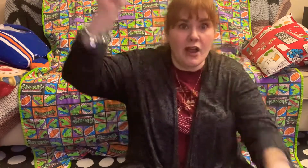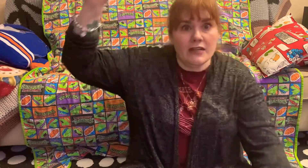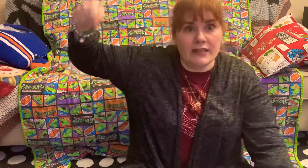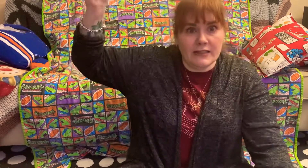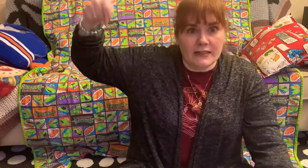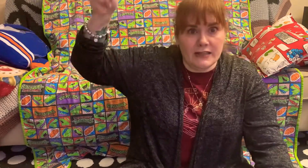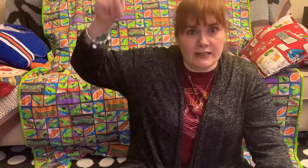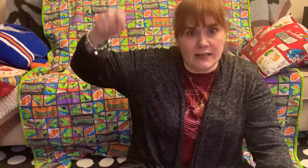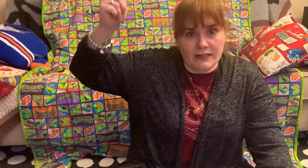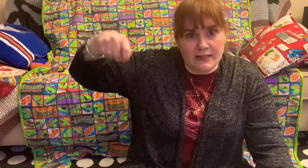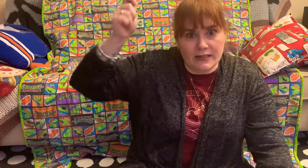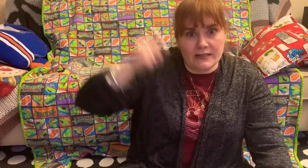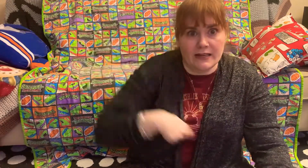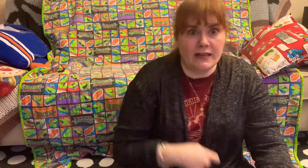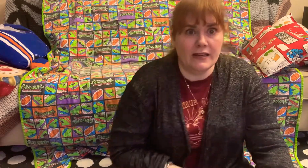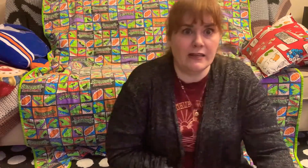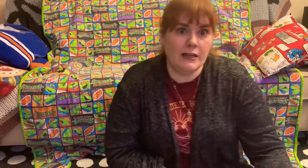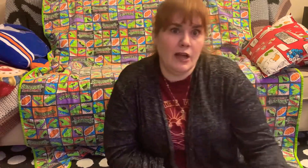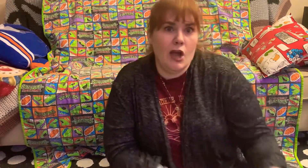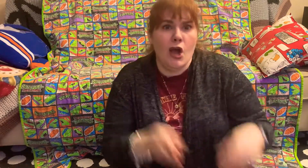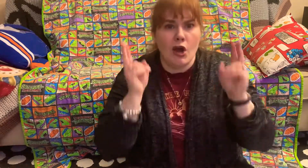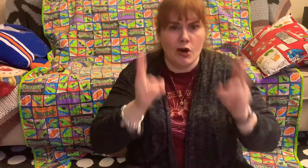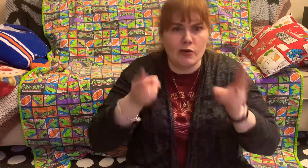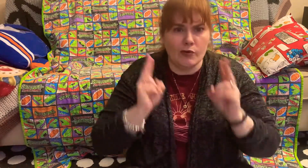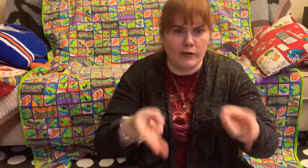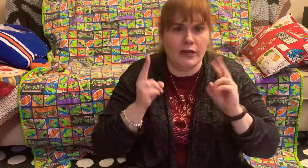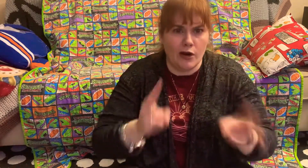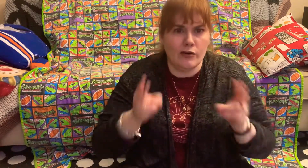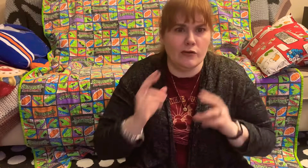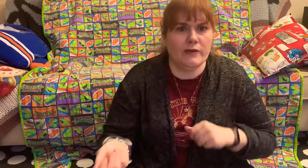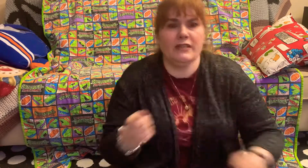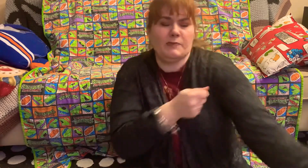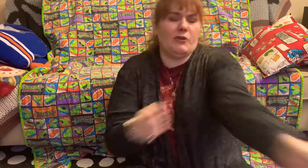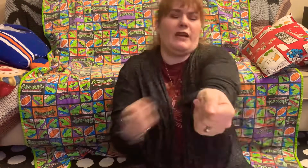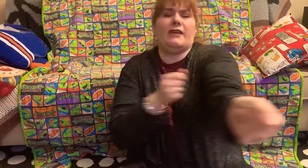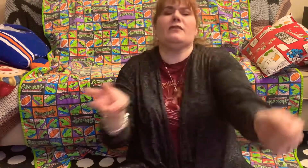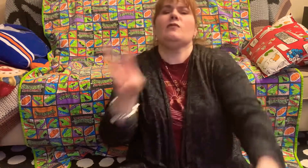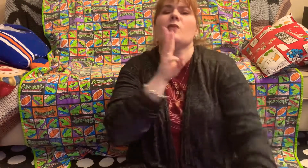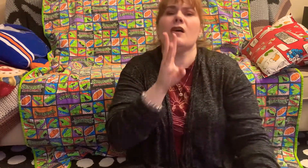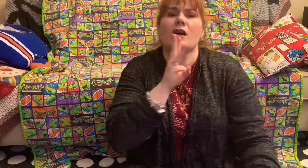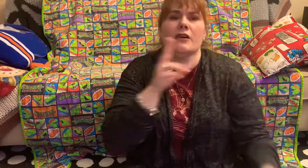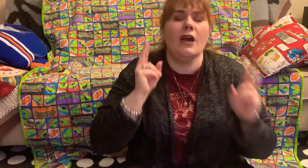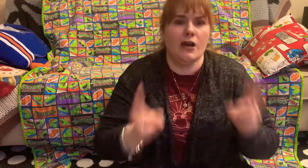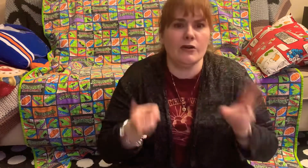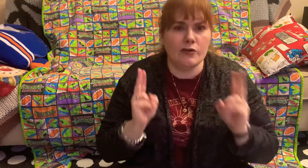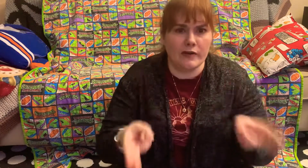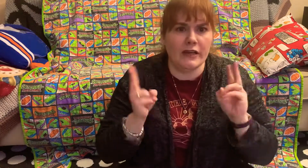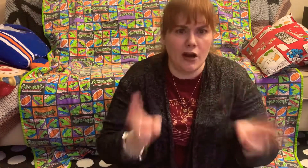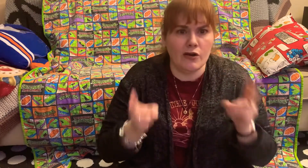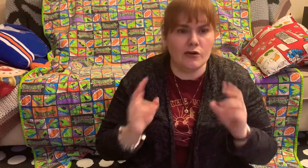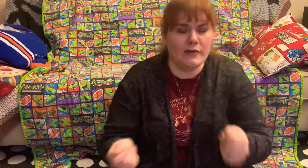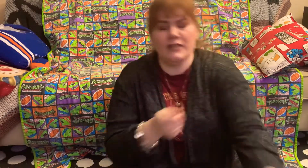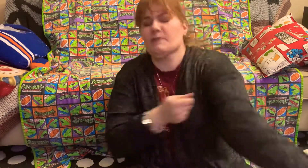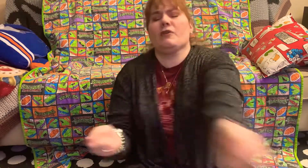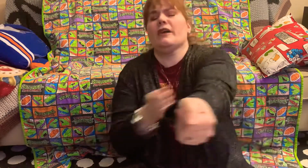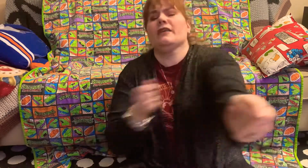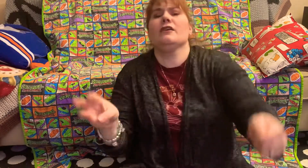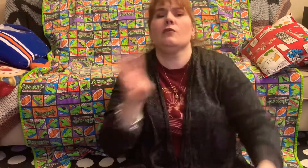Ding, ding, ding, ding, ding. Hurry, hurry, spray the water. Hurry, hurry, spray the